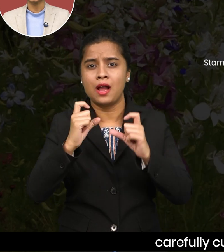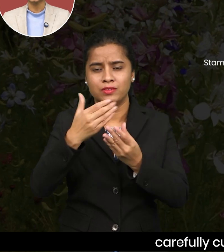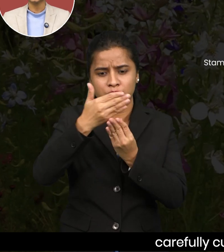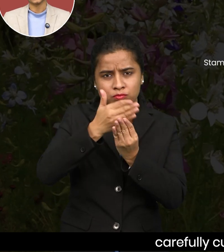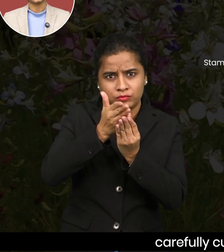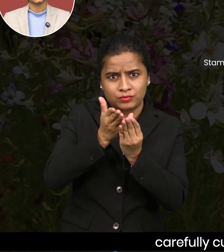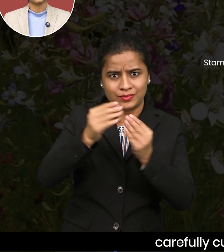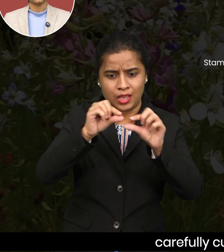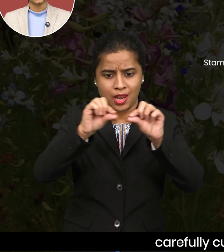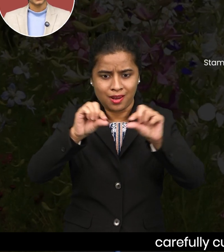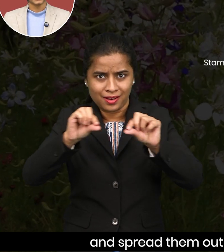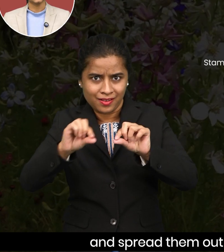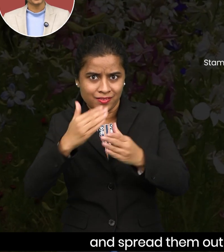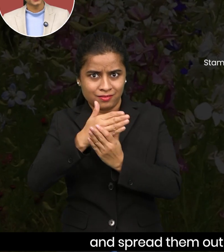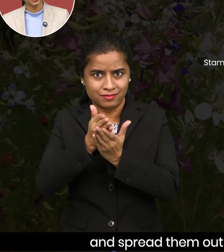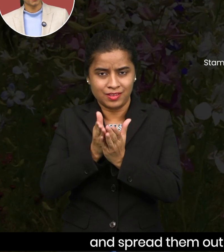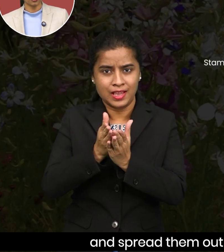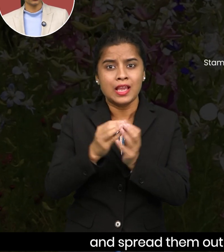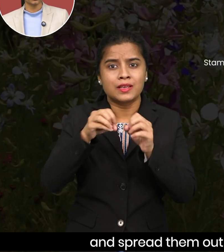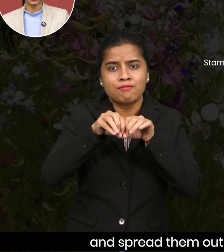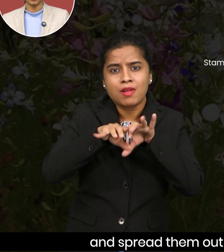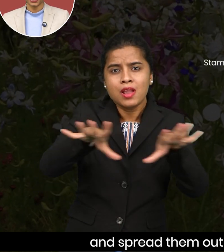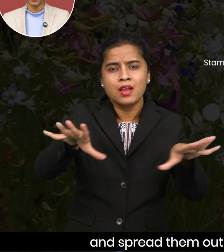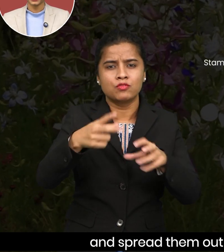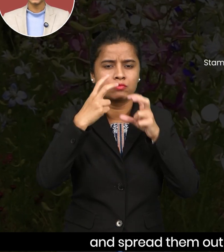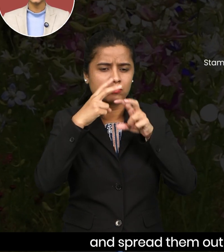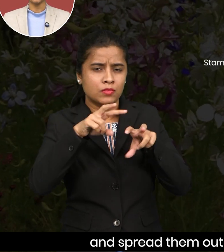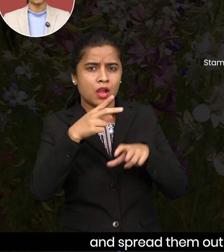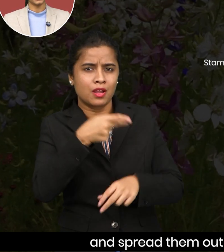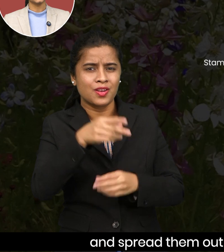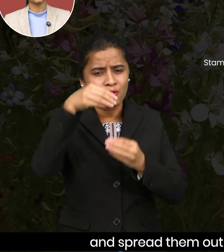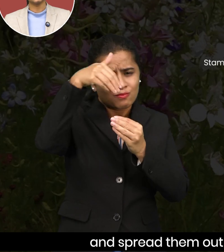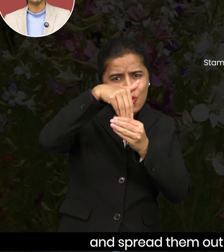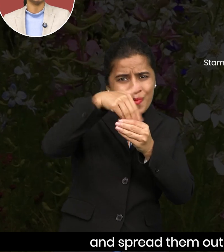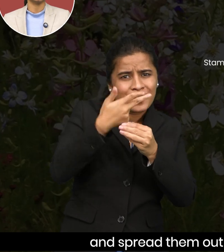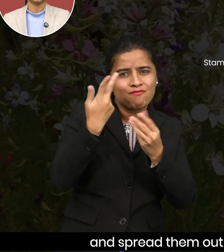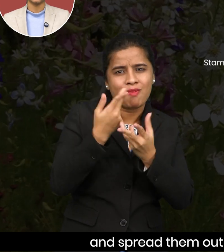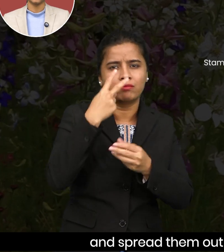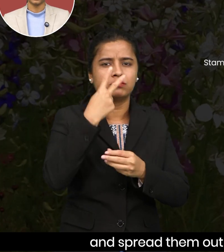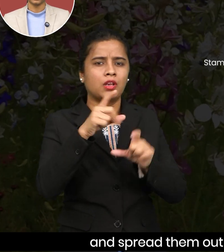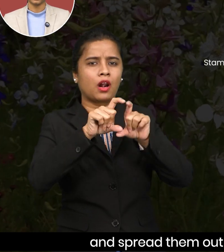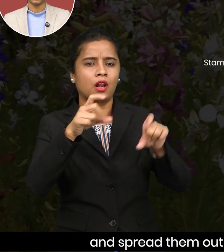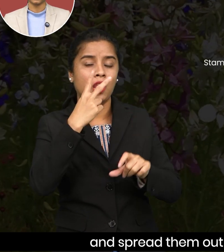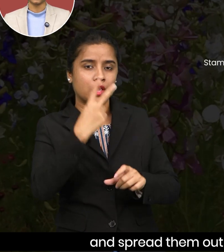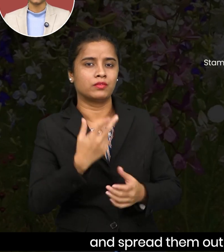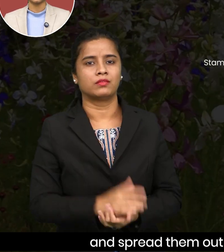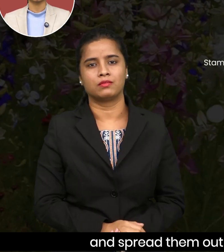petals lengthwise and spread them out to observe the inner parts clearly.